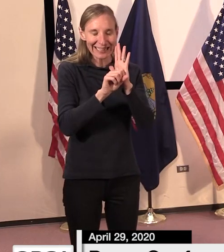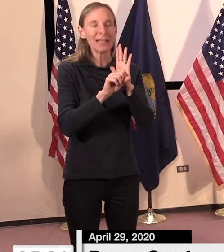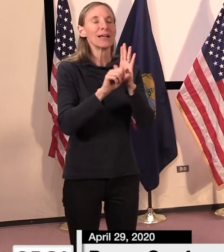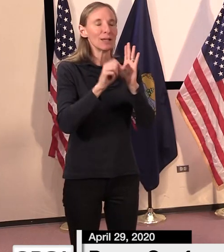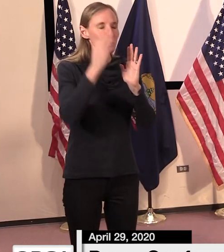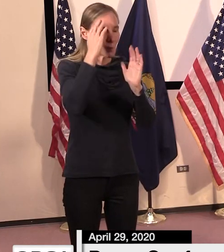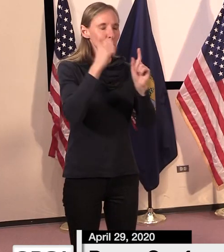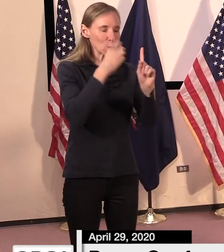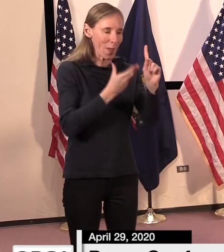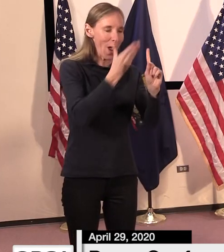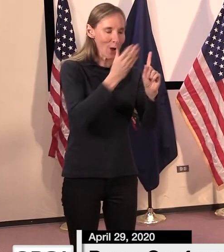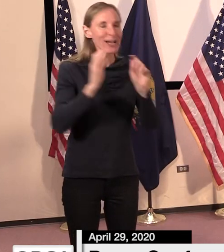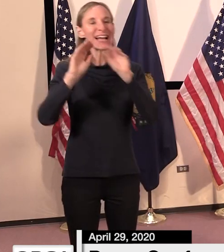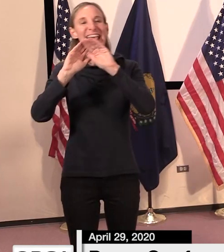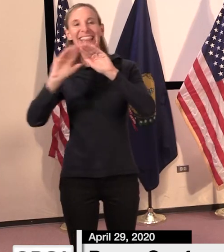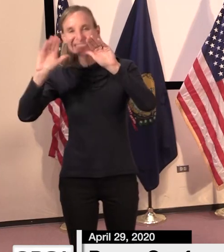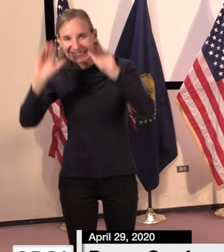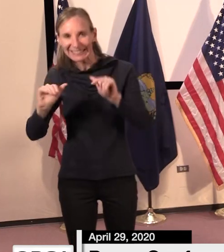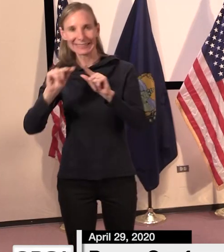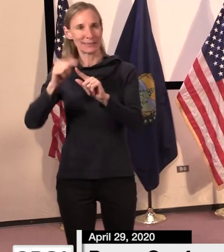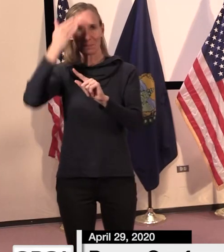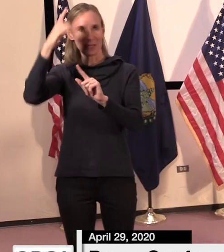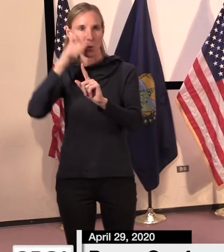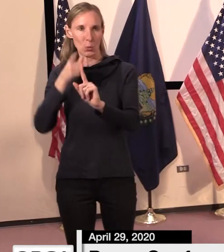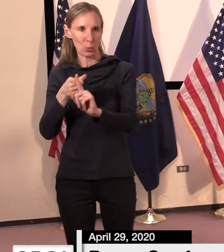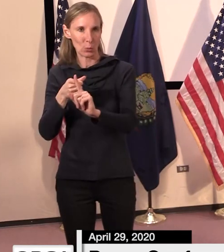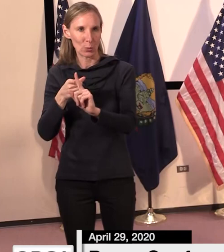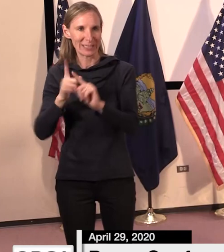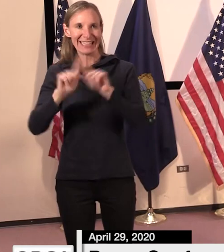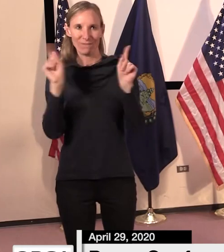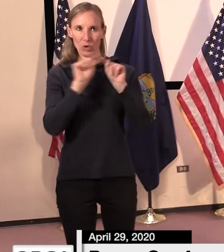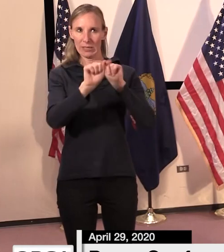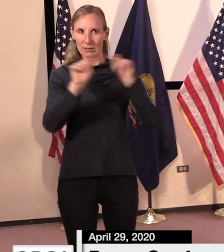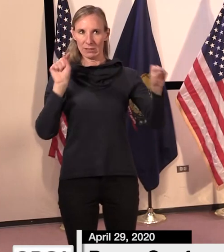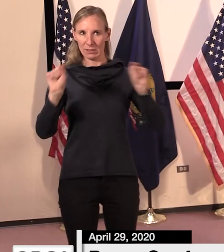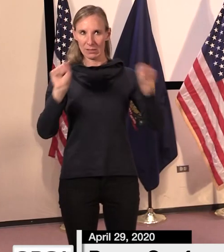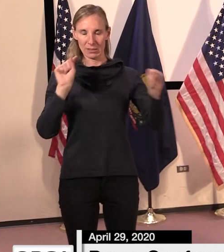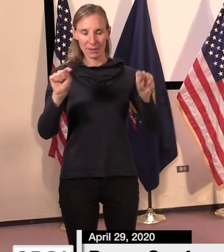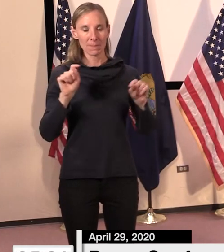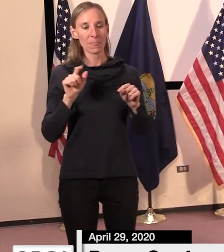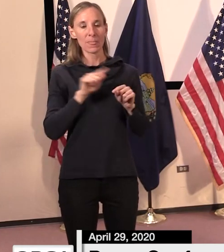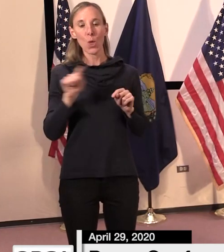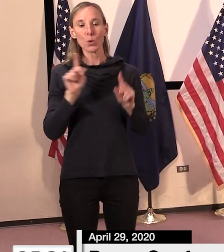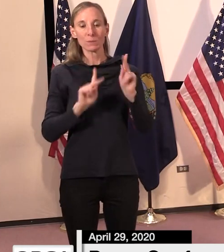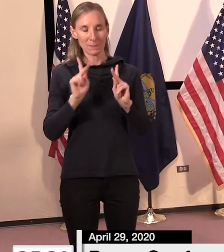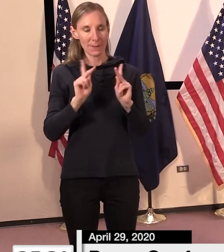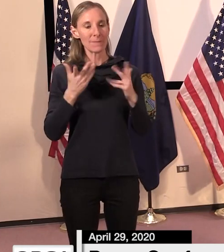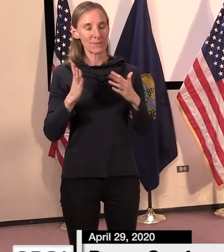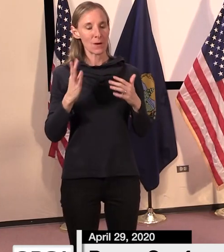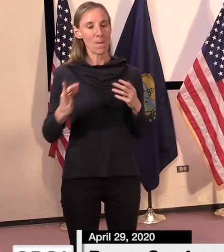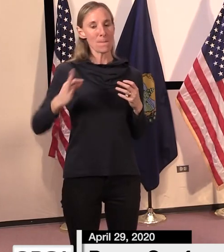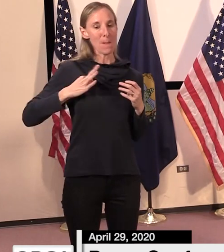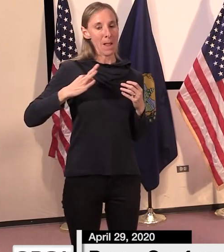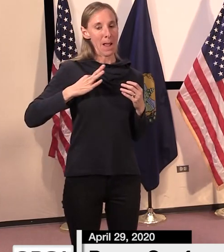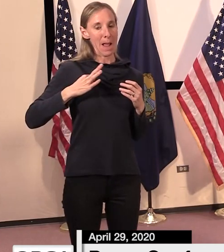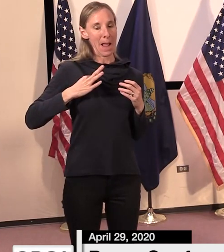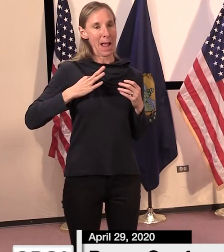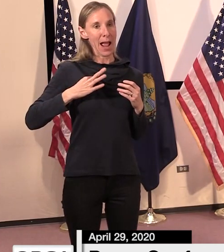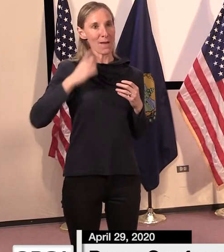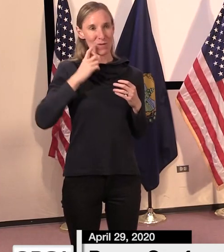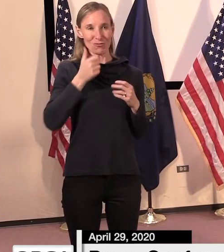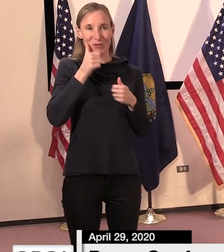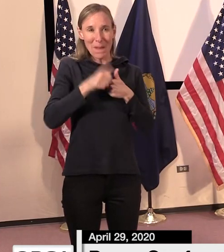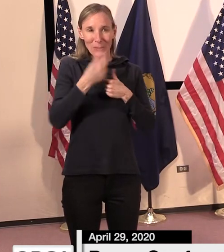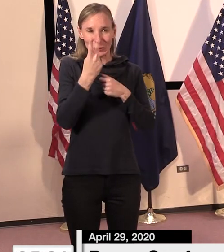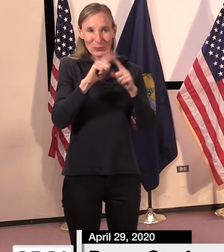recognize it. So these were individuals who may have applied for general or traditional